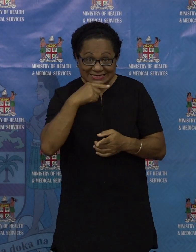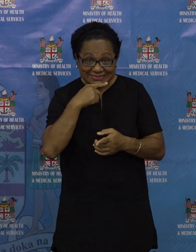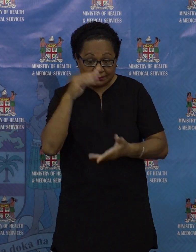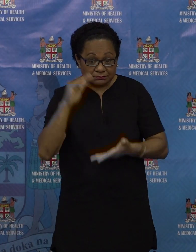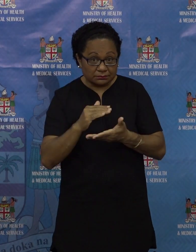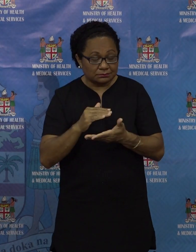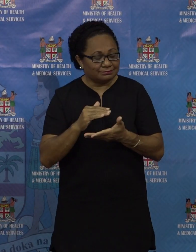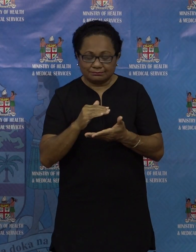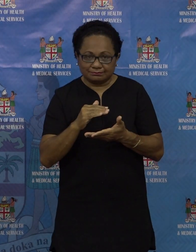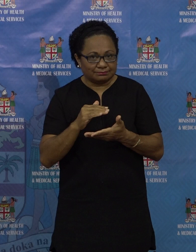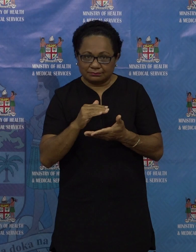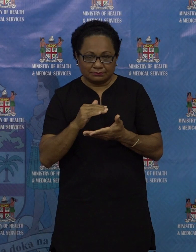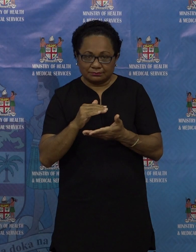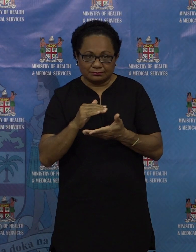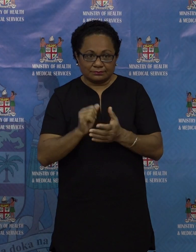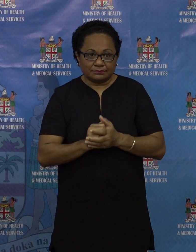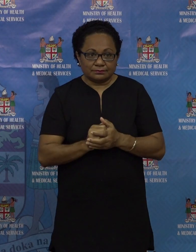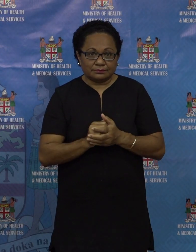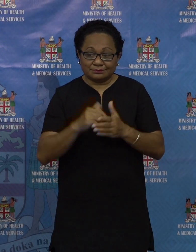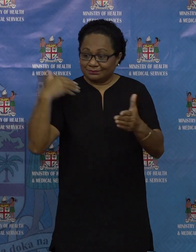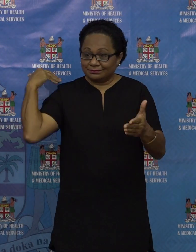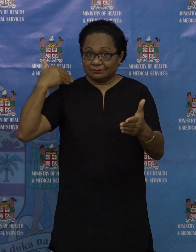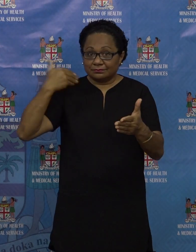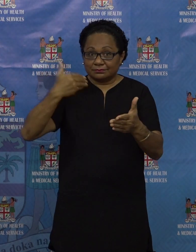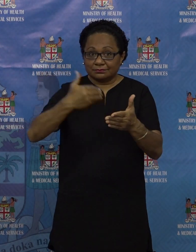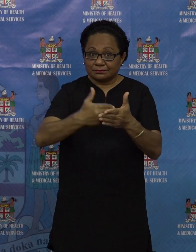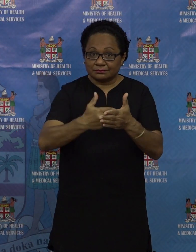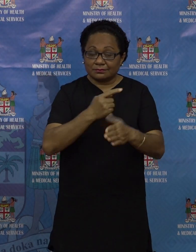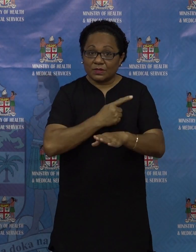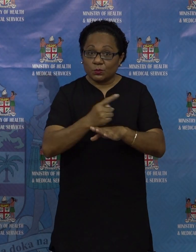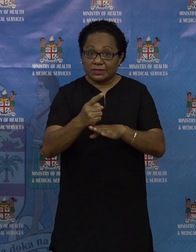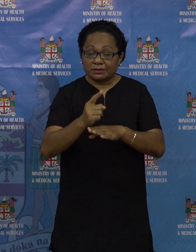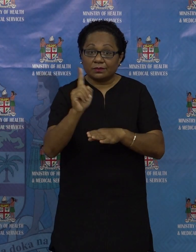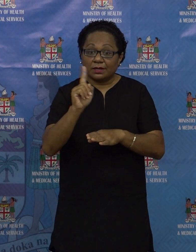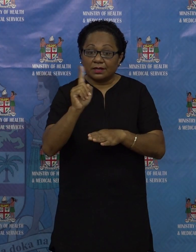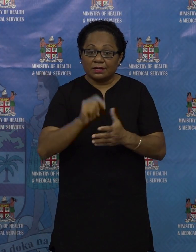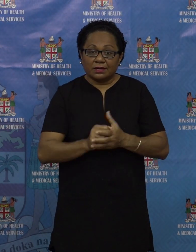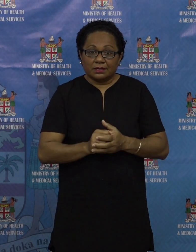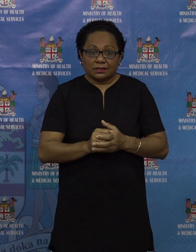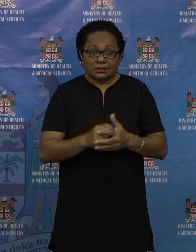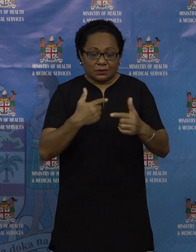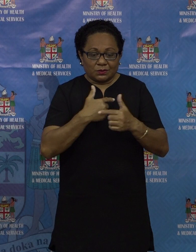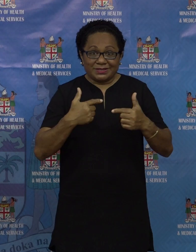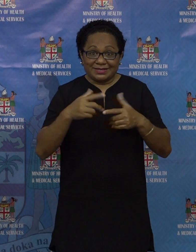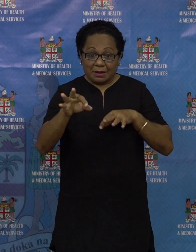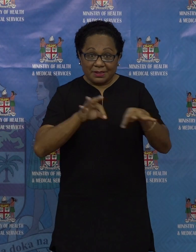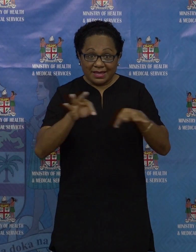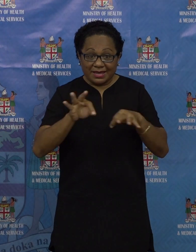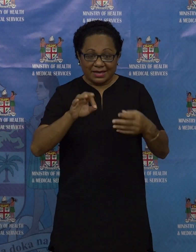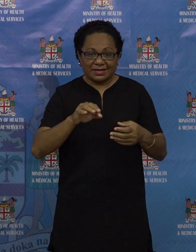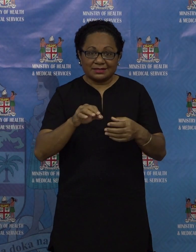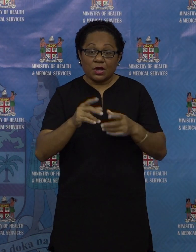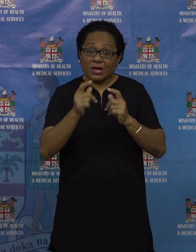divisions. Over the last few weeks, we've had to shift and re-strategize our COVID-19